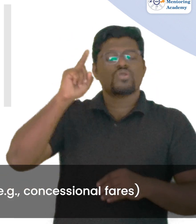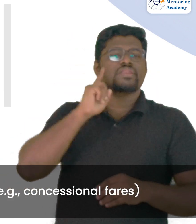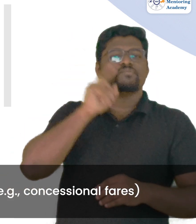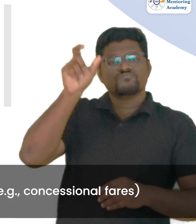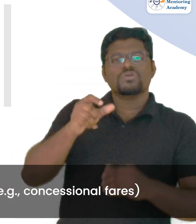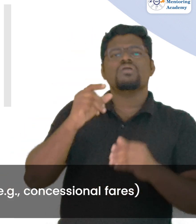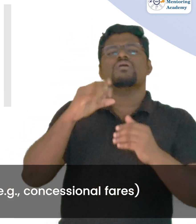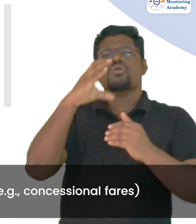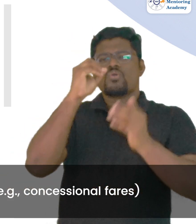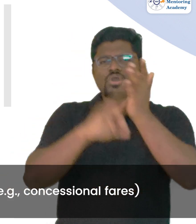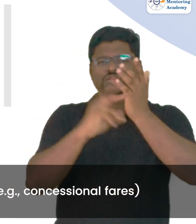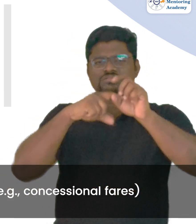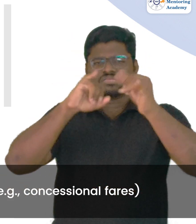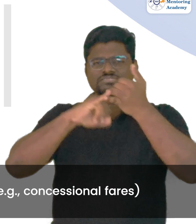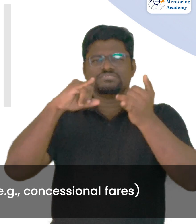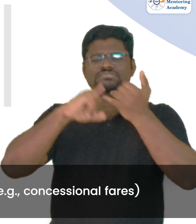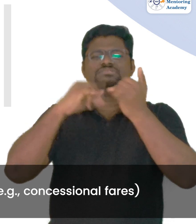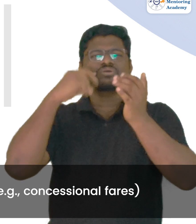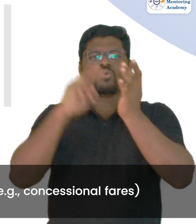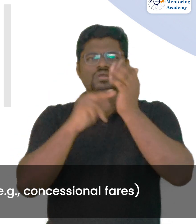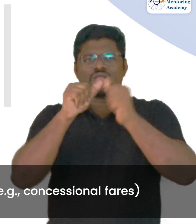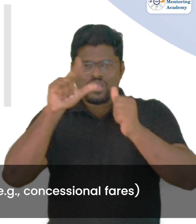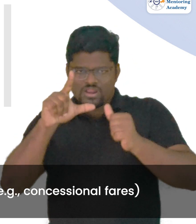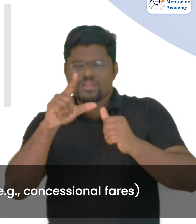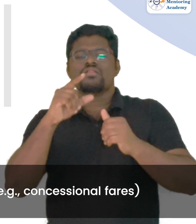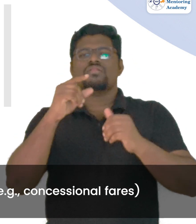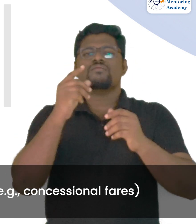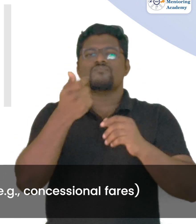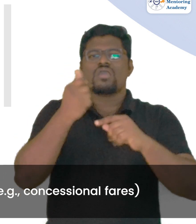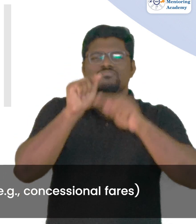Benefits for deaf individuals, example, concessional fares.